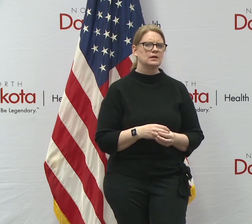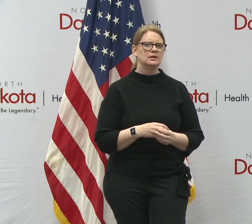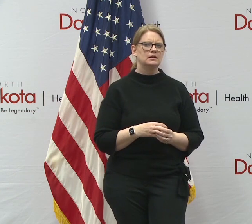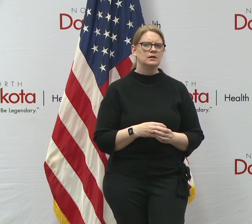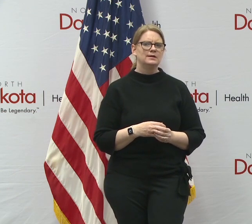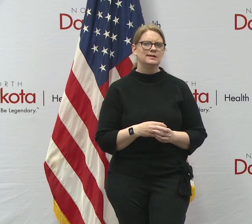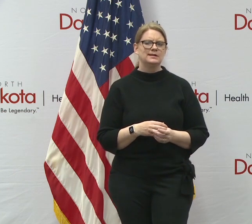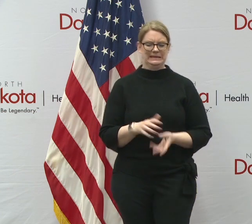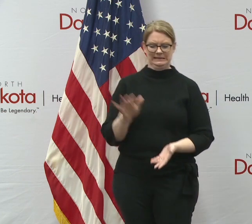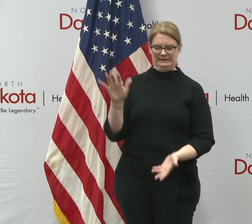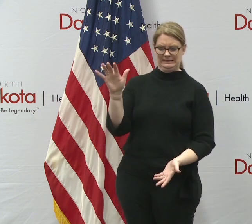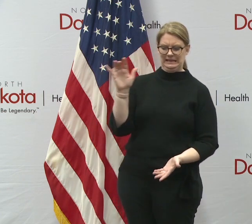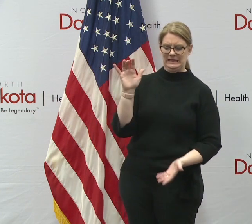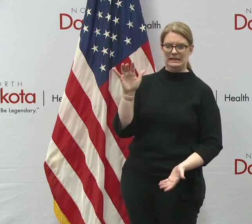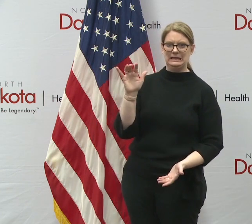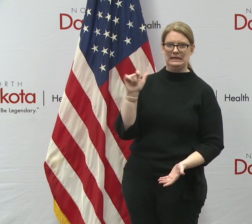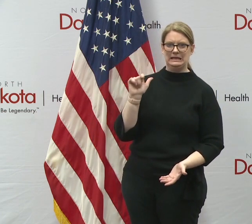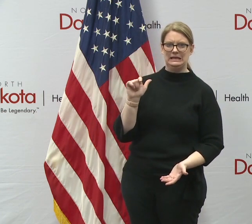pre-funded